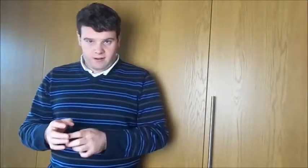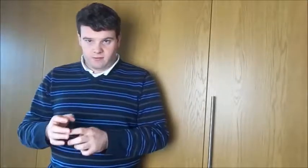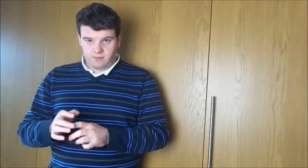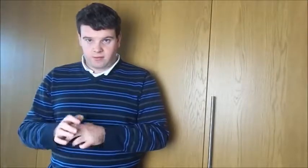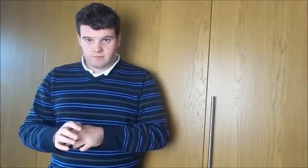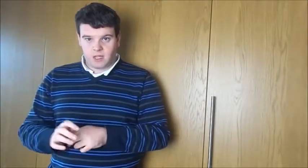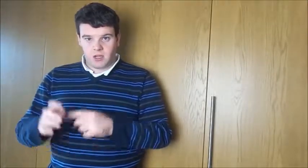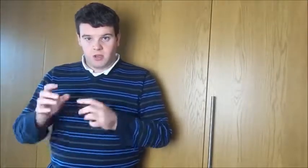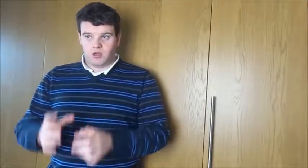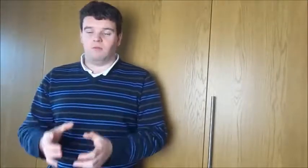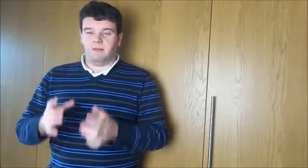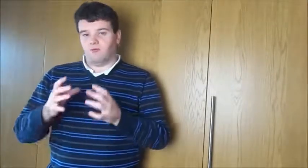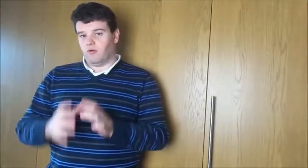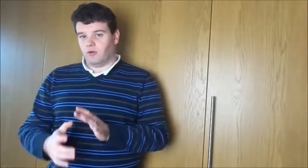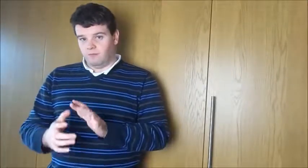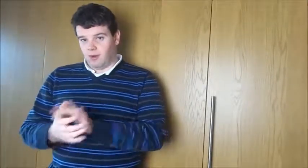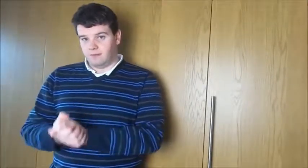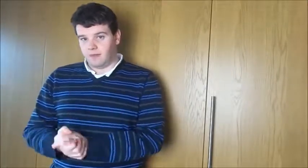foundations to be brought up by. Now,